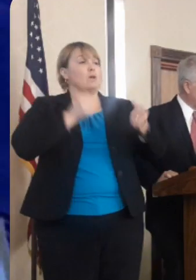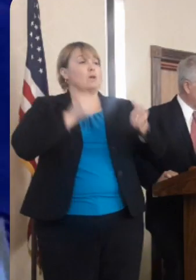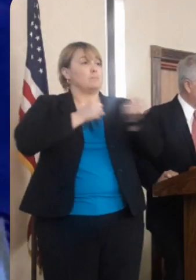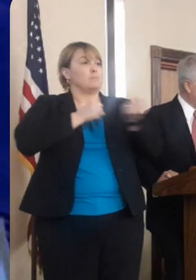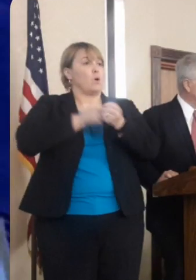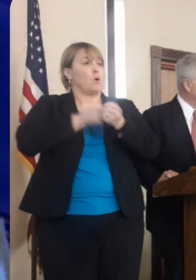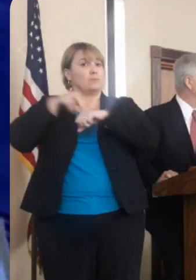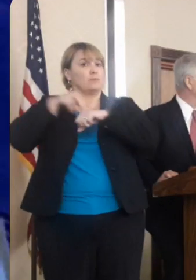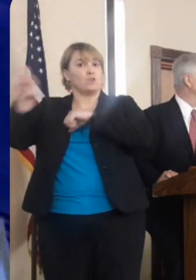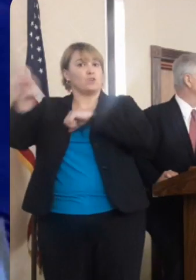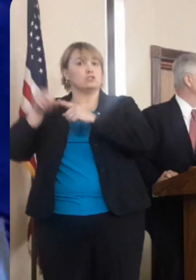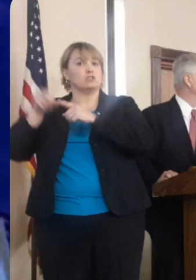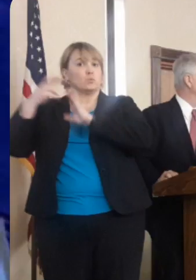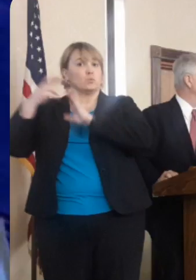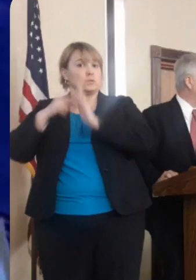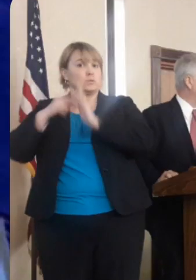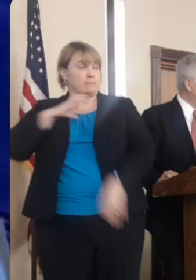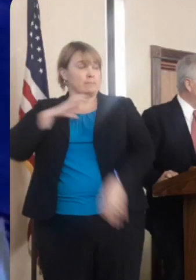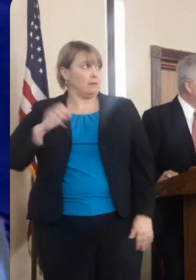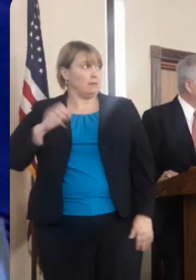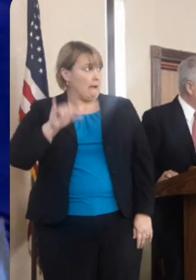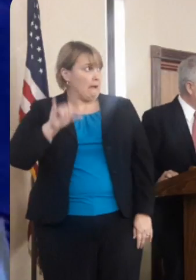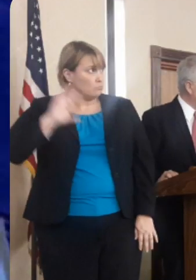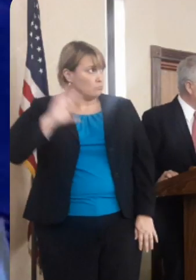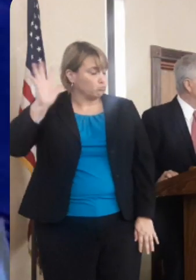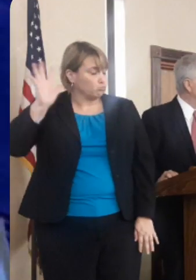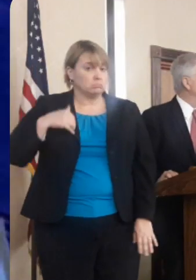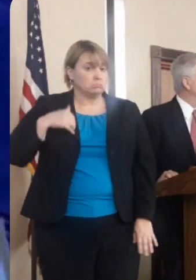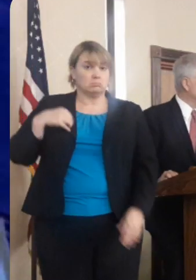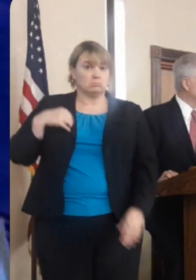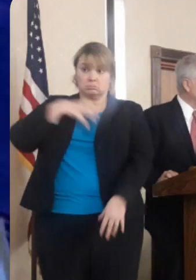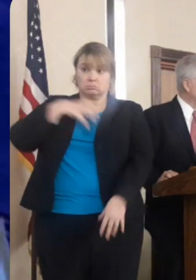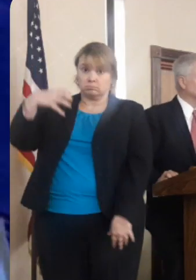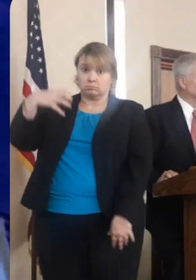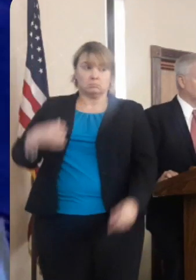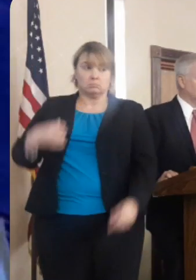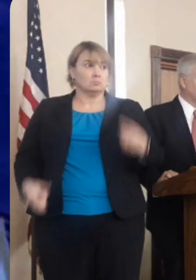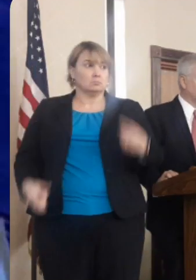aye. Aye. All opposed, say nay. Nay.